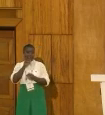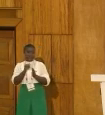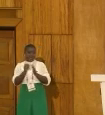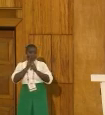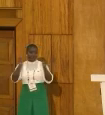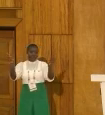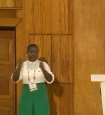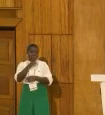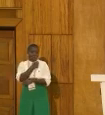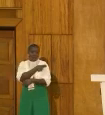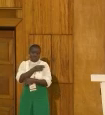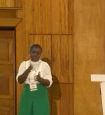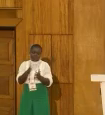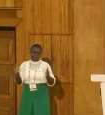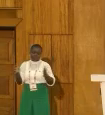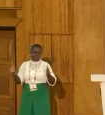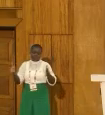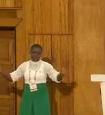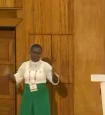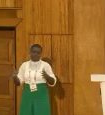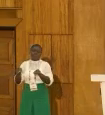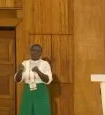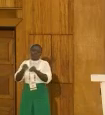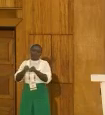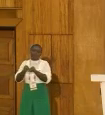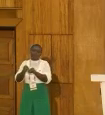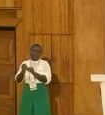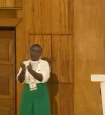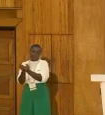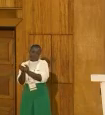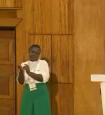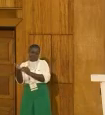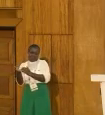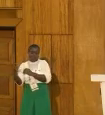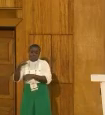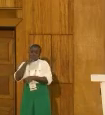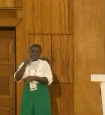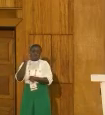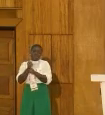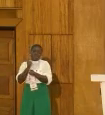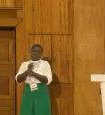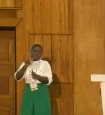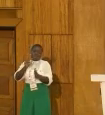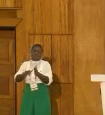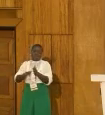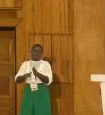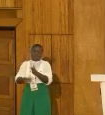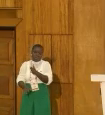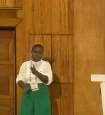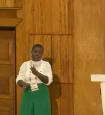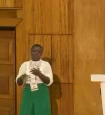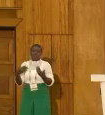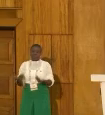and expanded safe LGBTQ-friendly referral pathways. So that means we didn't just reduce the manifestation of